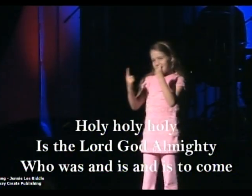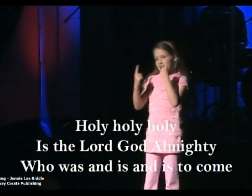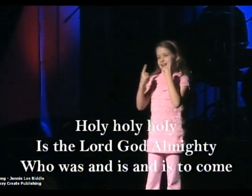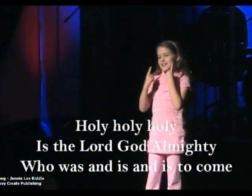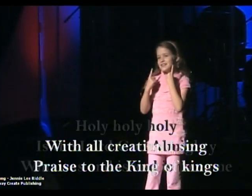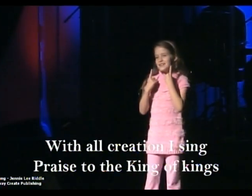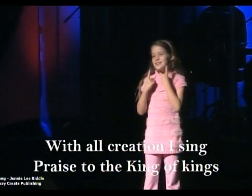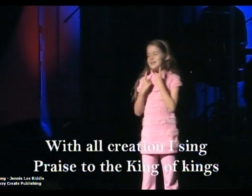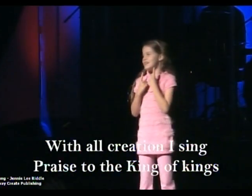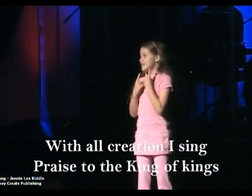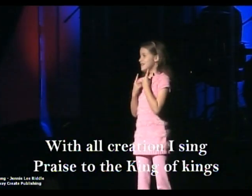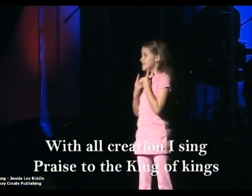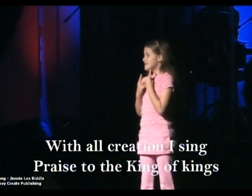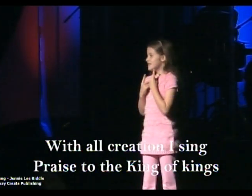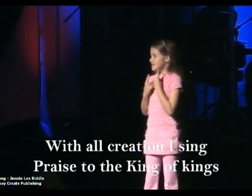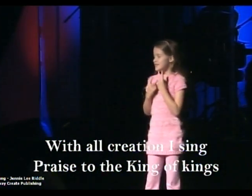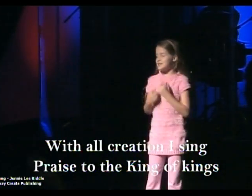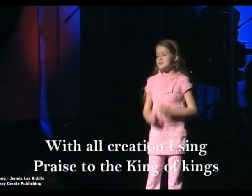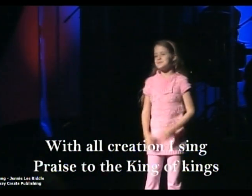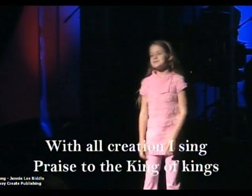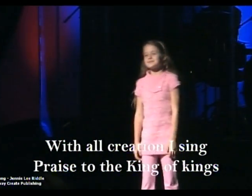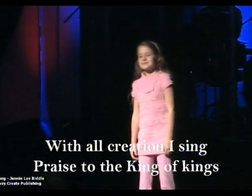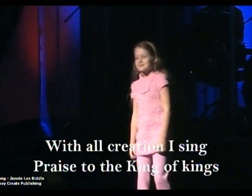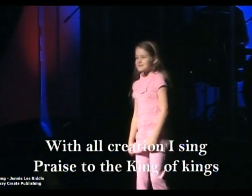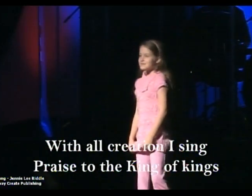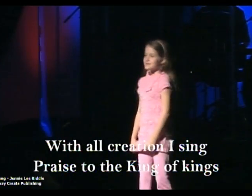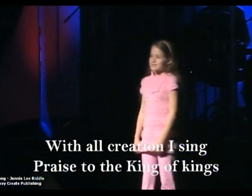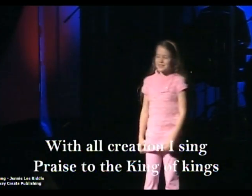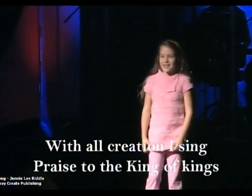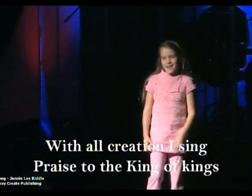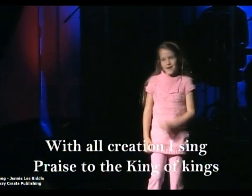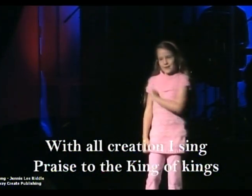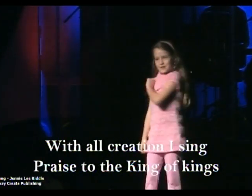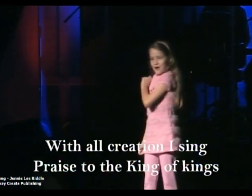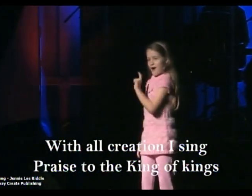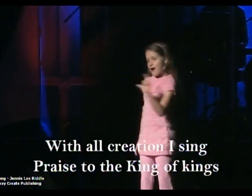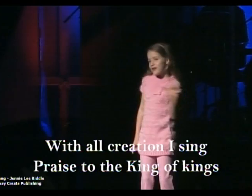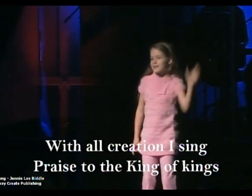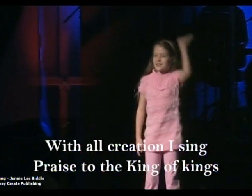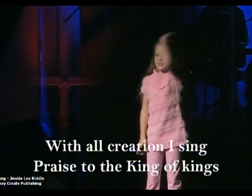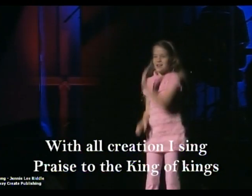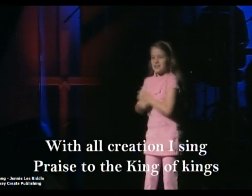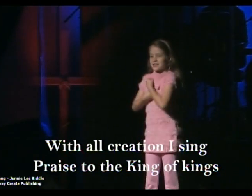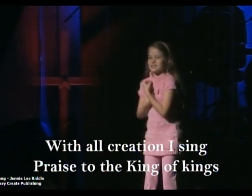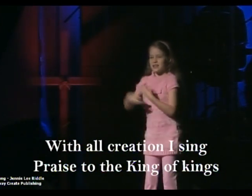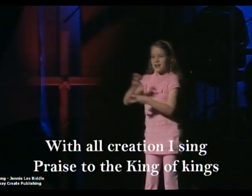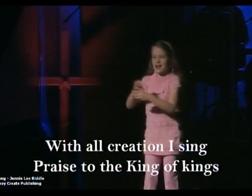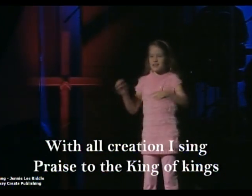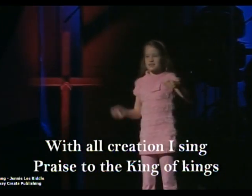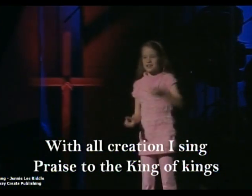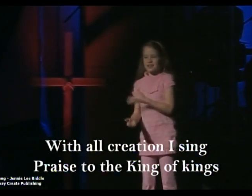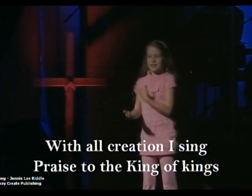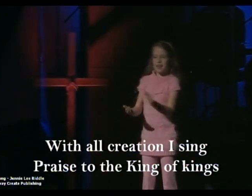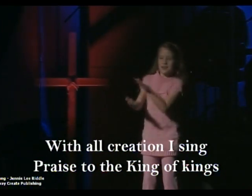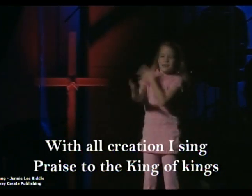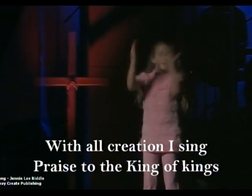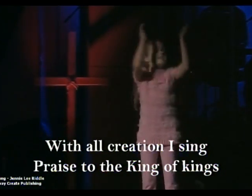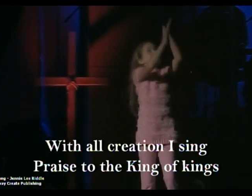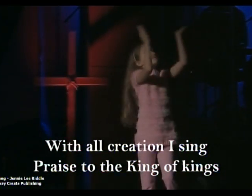come. Yeah, with all creation I sing praise